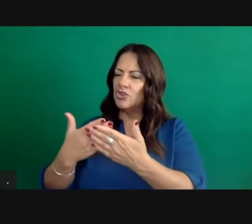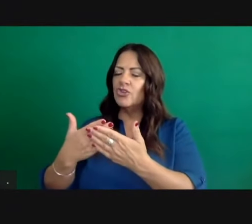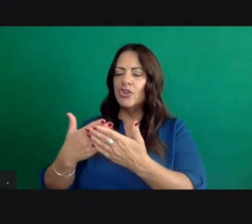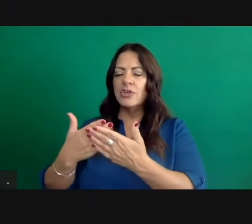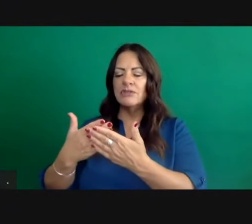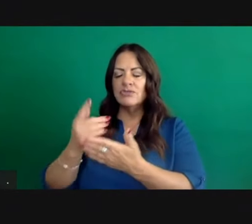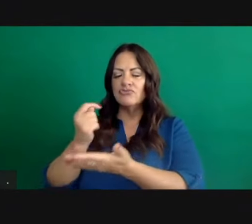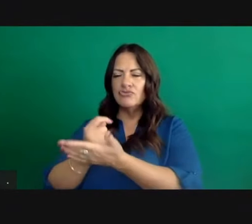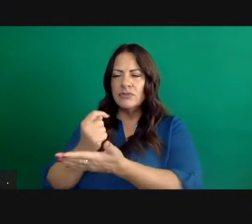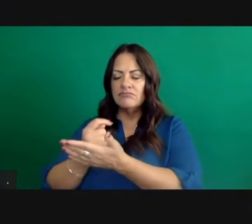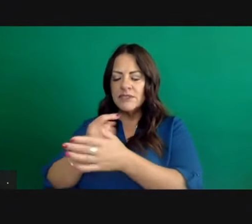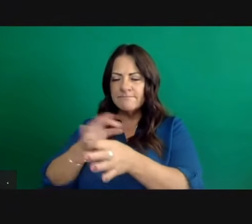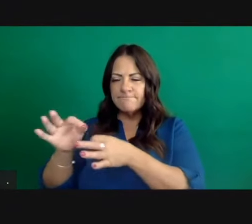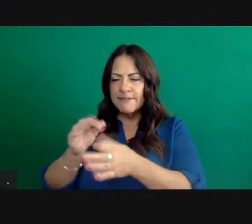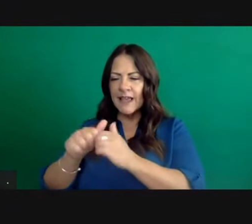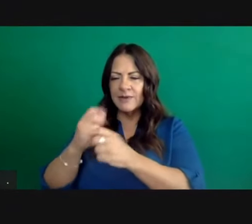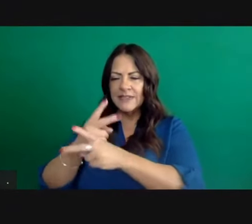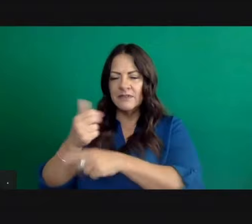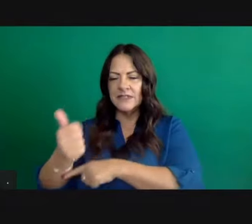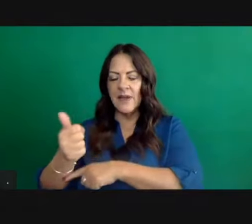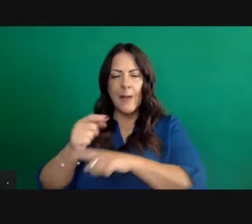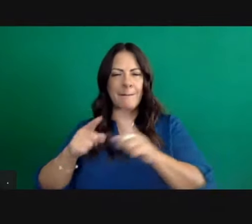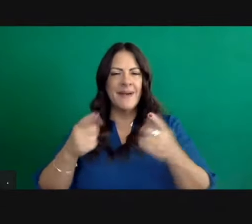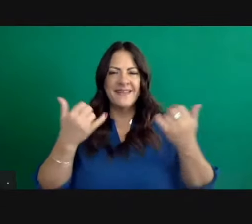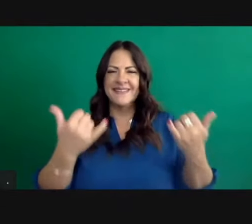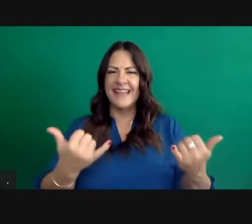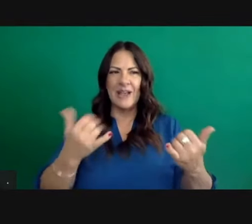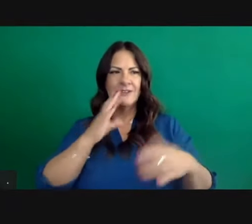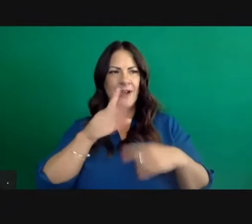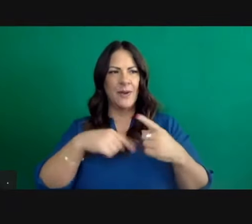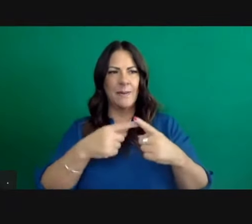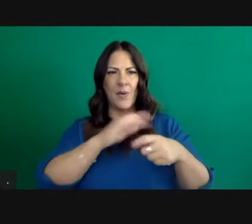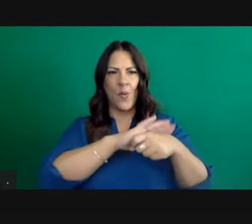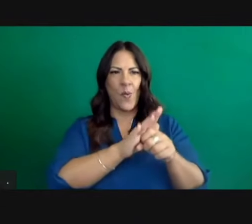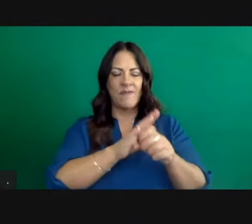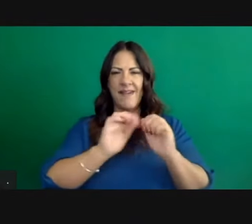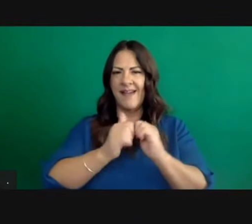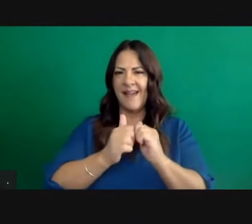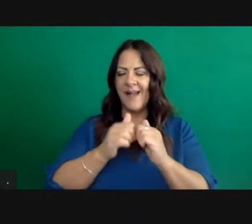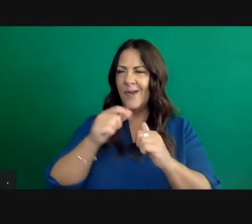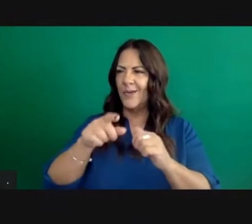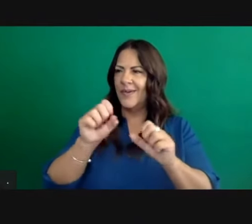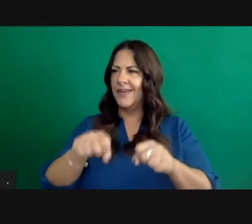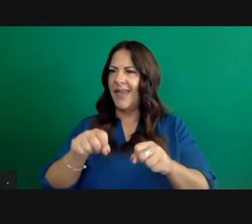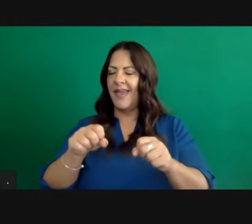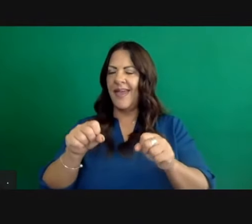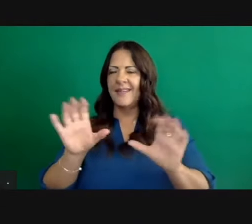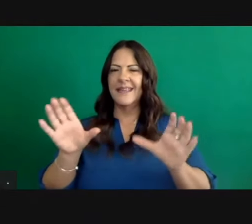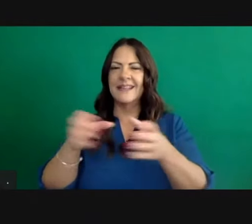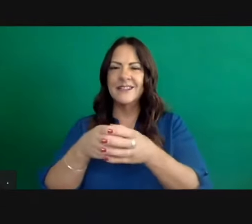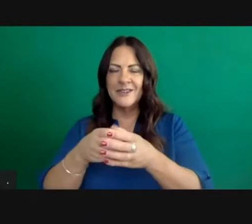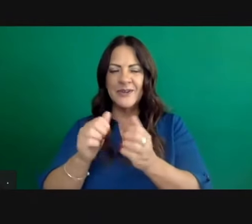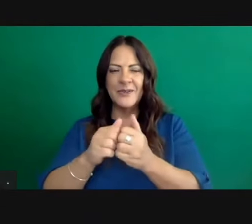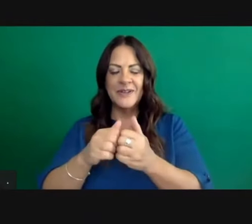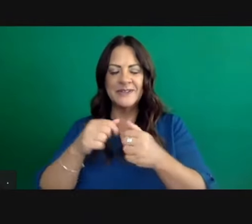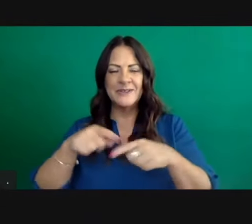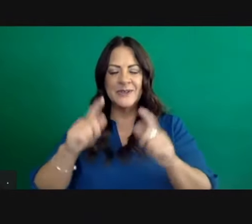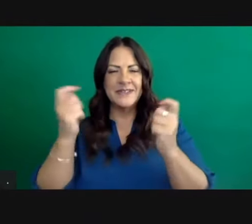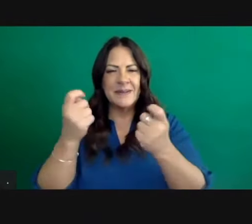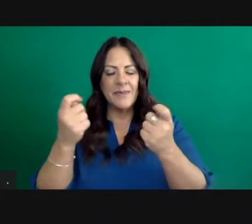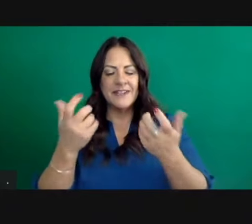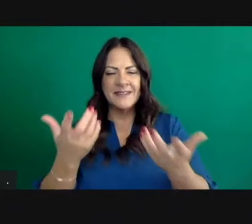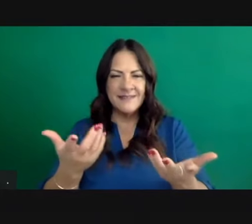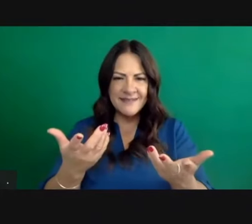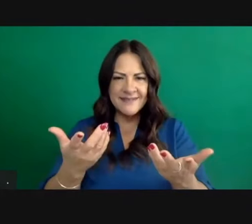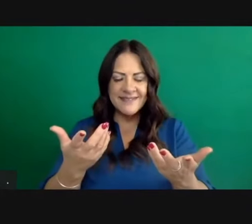can understand how they can put it into play is one of our top objectives. So with our messaging and